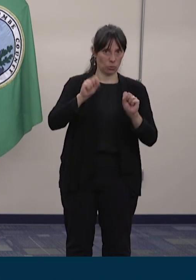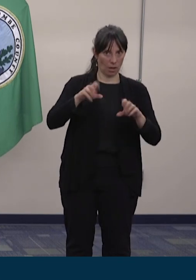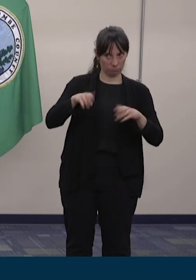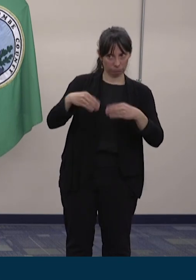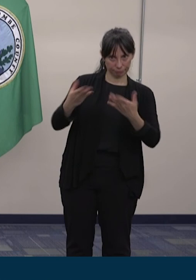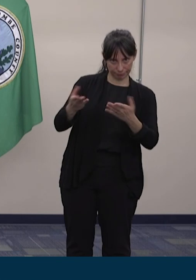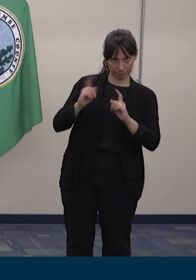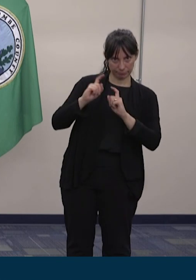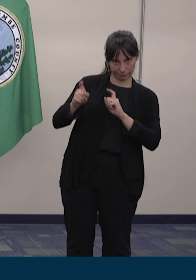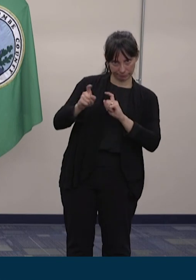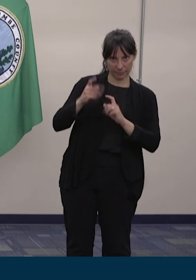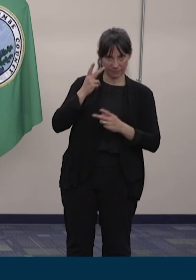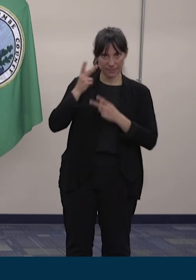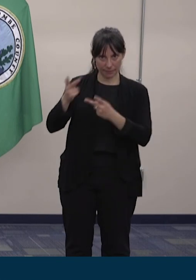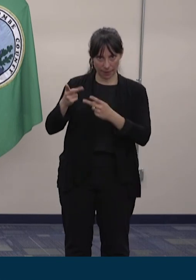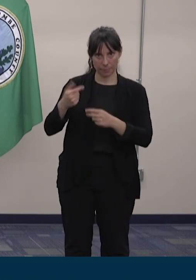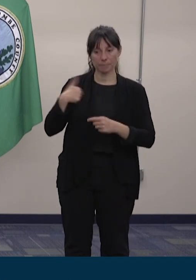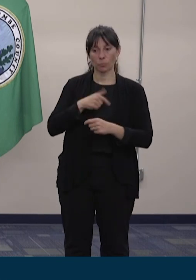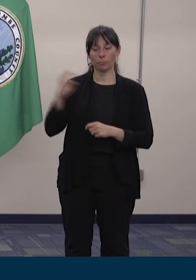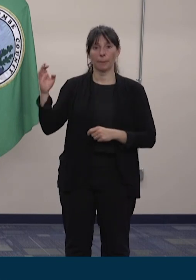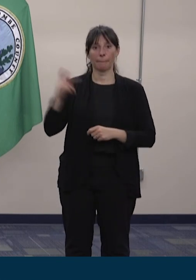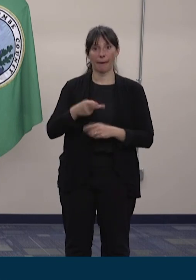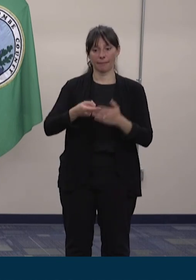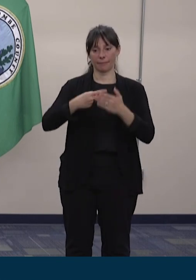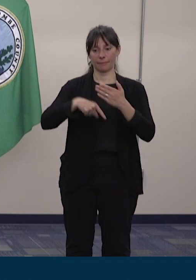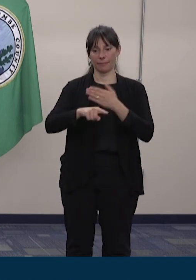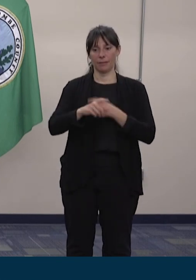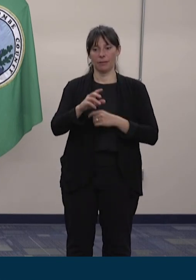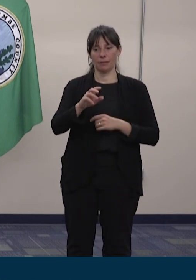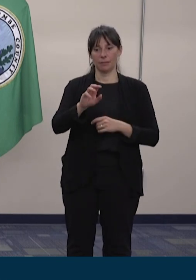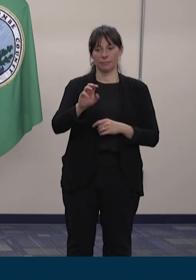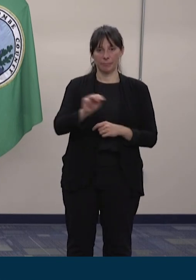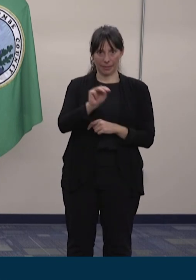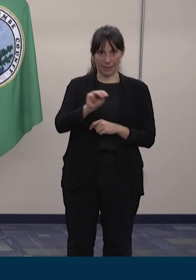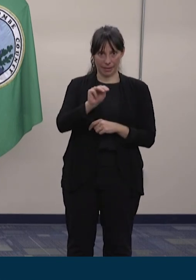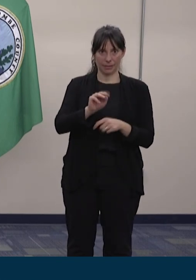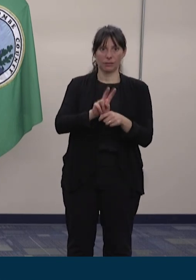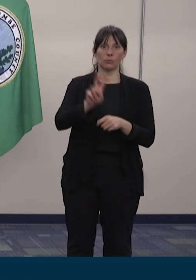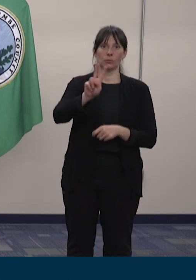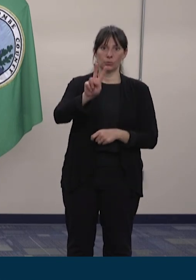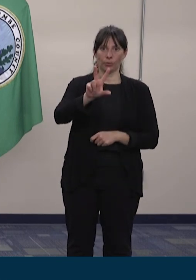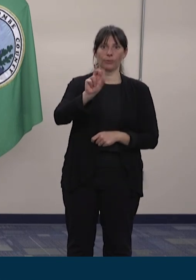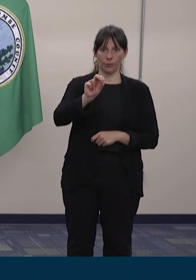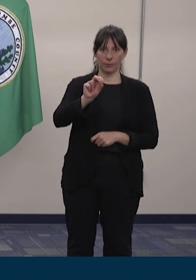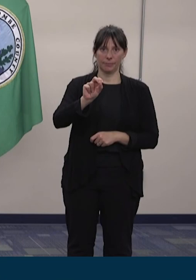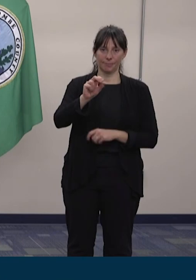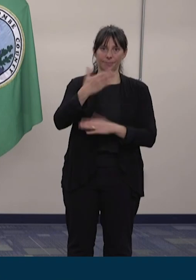nuestra on Monday próxima at 2:30 ampliación p.m. el lunes Thank you. a las 2:30 de la tarde. Gracias.